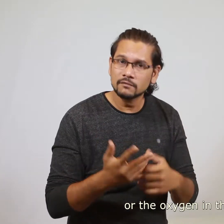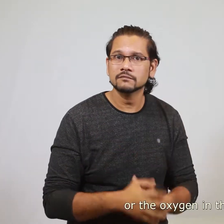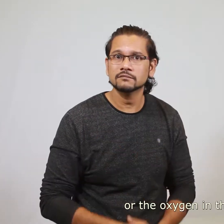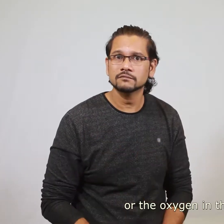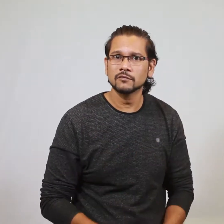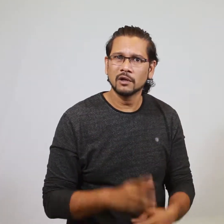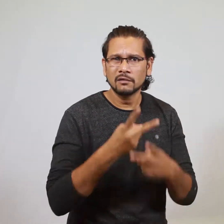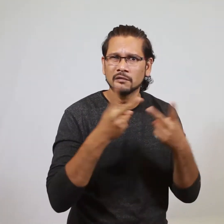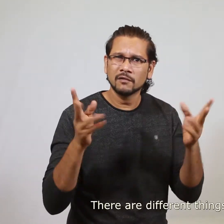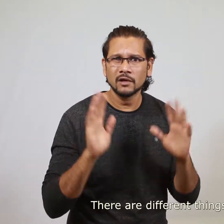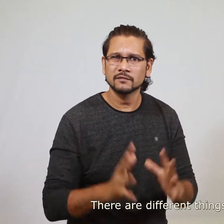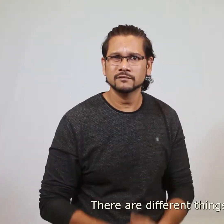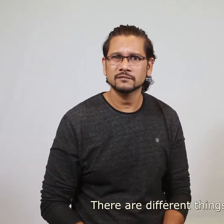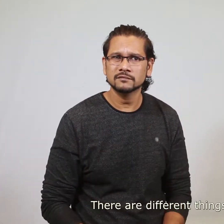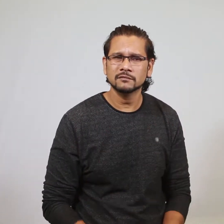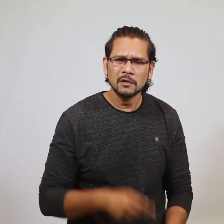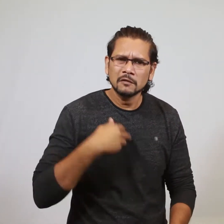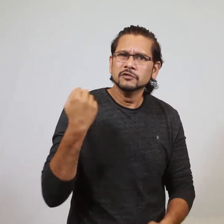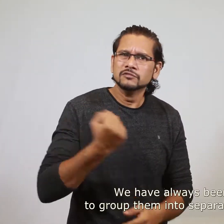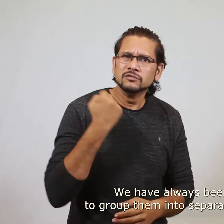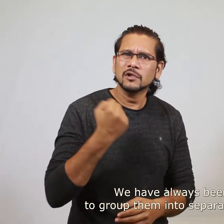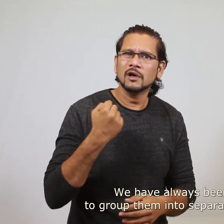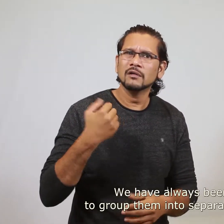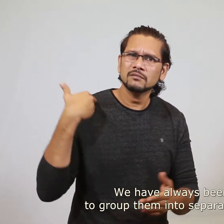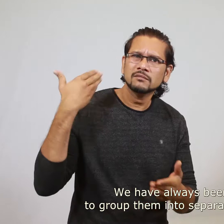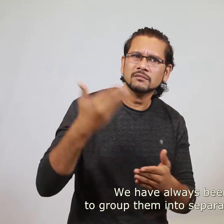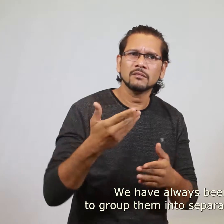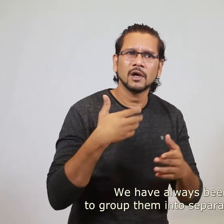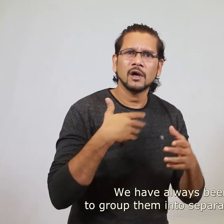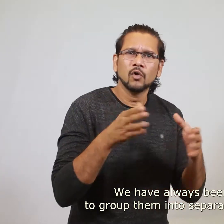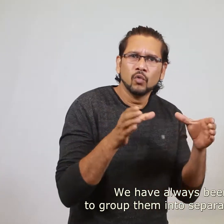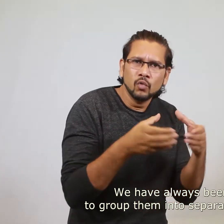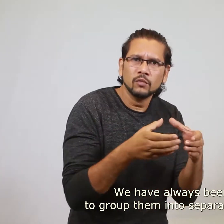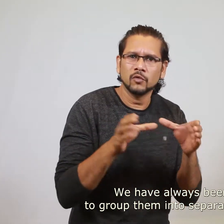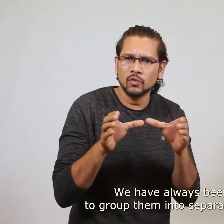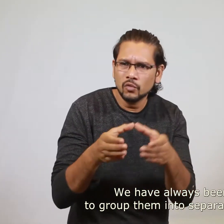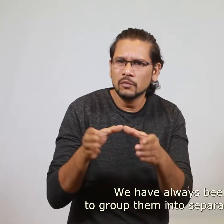There are different things around us. We have always been trying to group them into separate categories